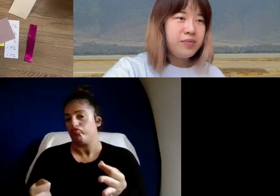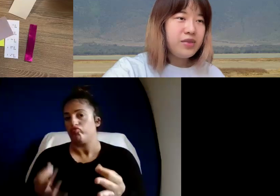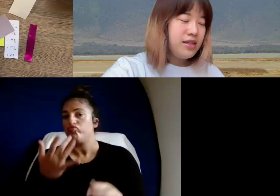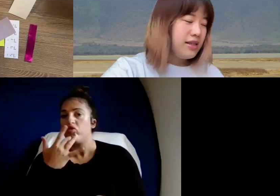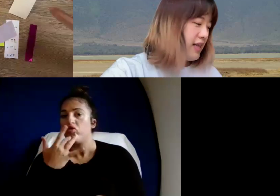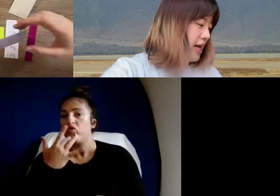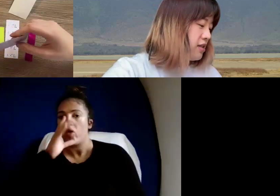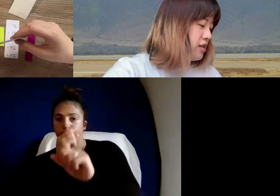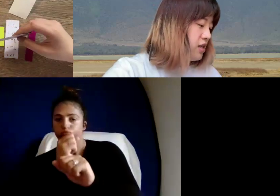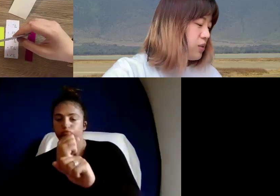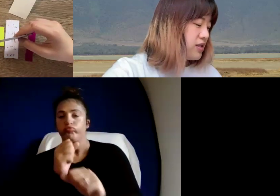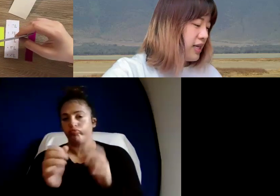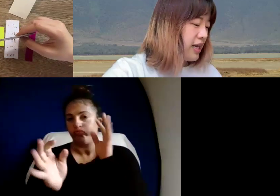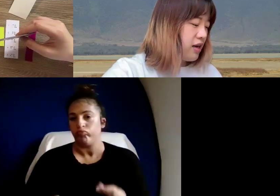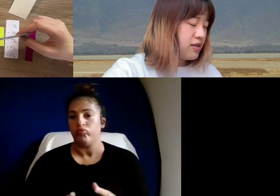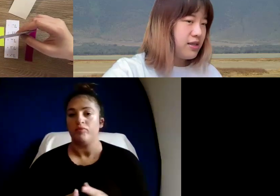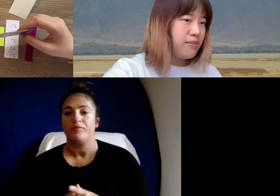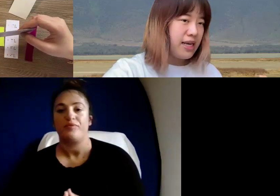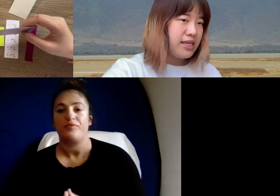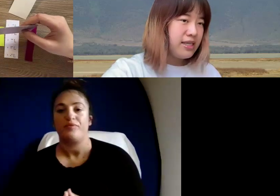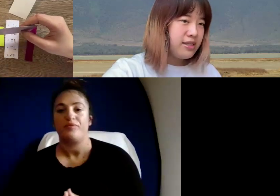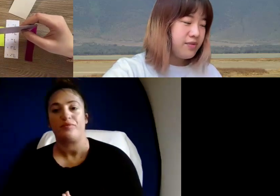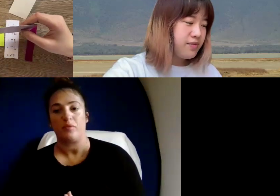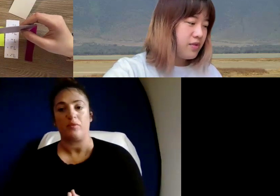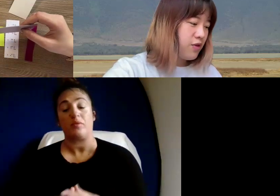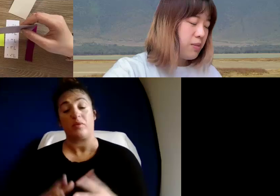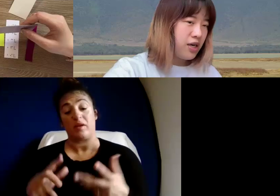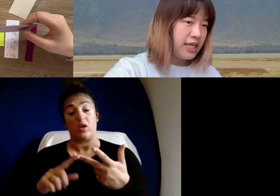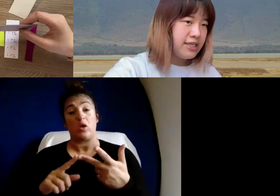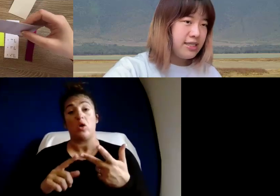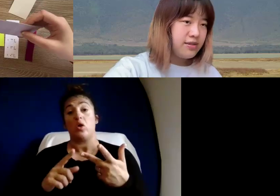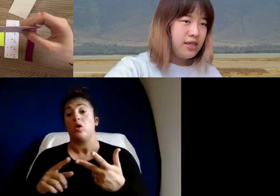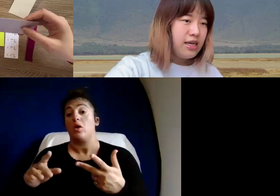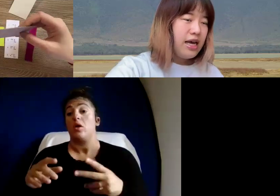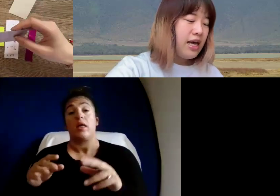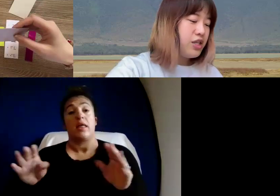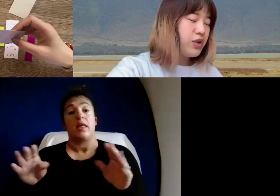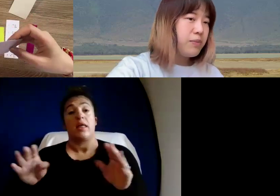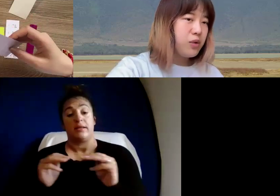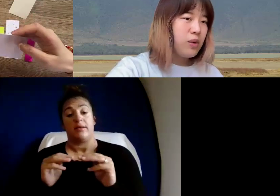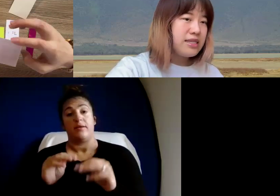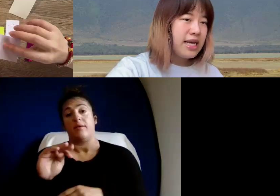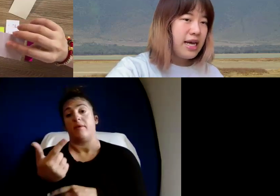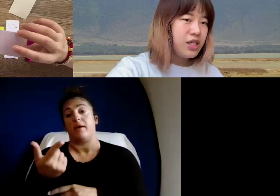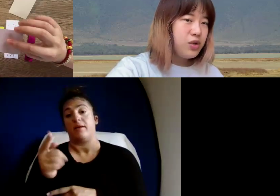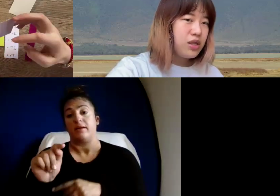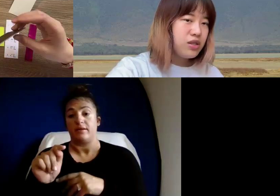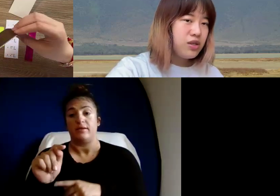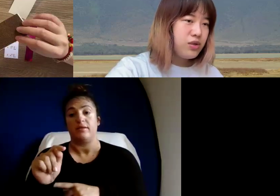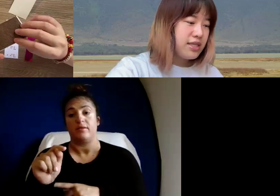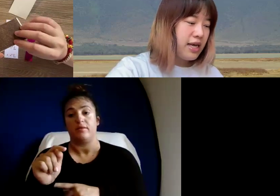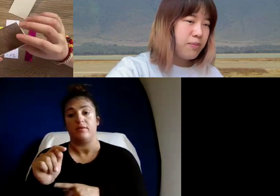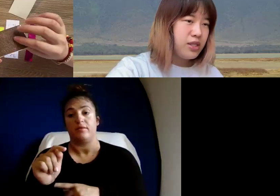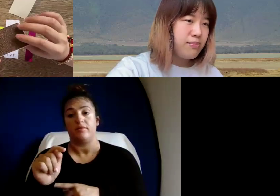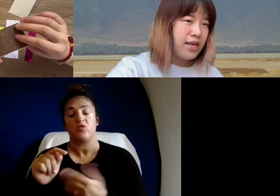And then you will take out the magnet from our kit, and you can pick one side you want